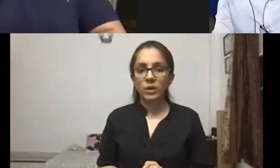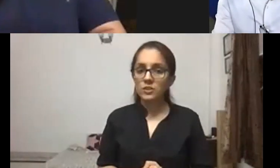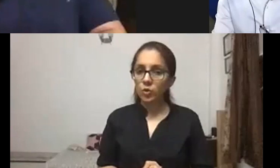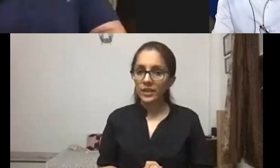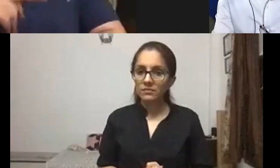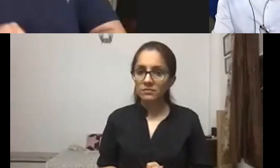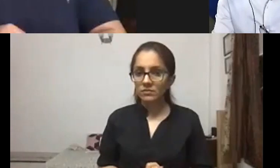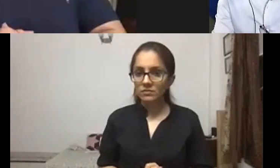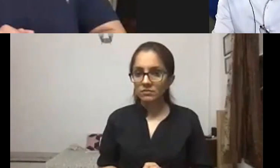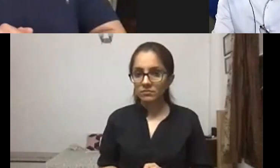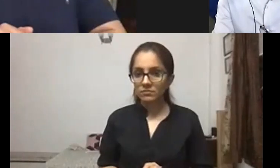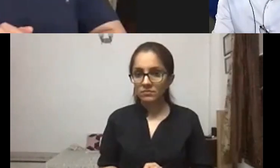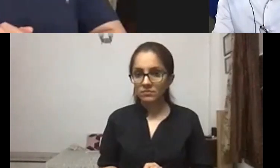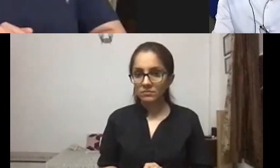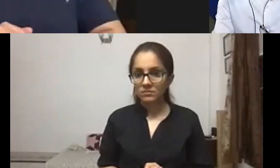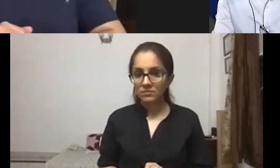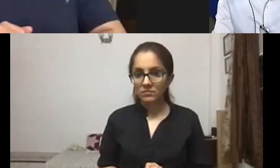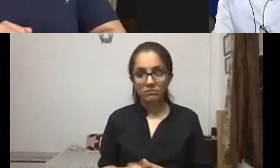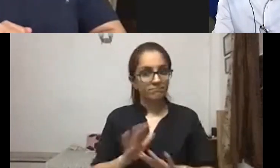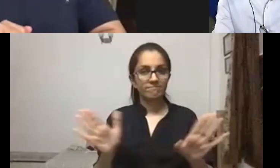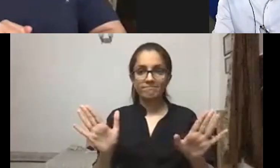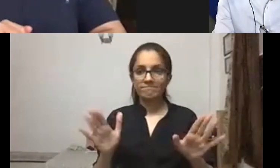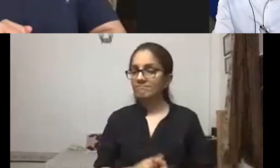What about smoking? No.